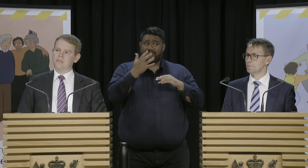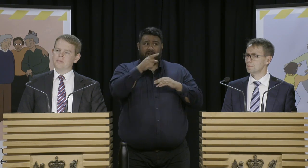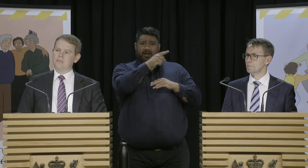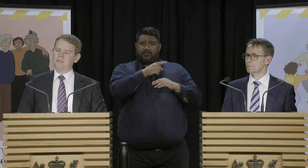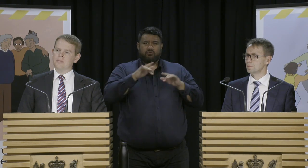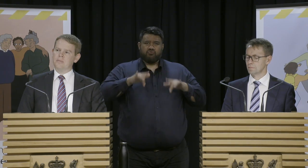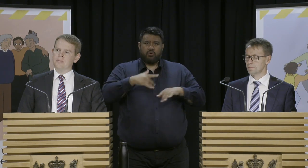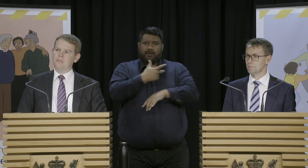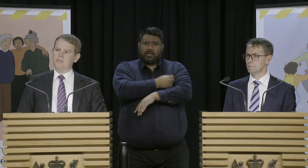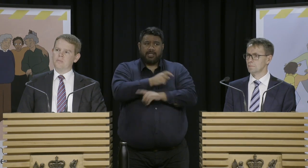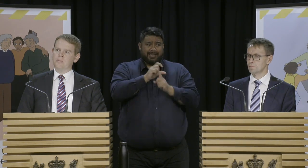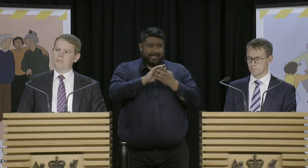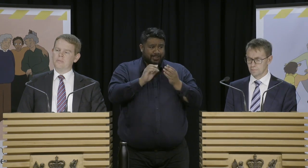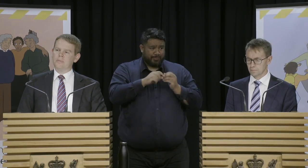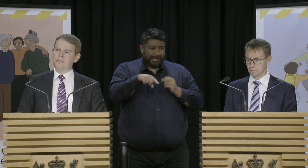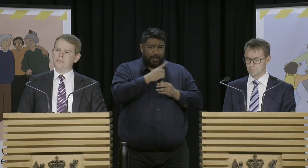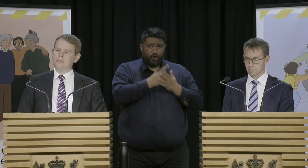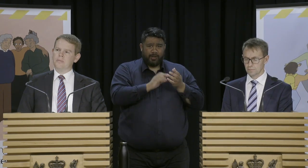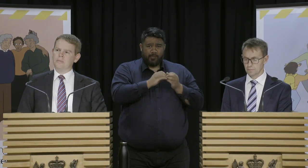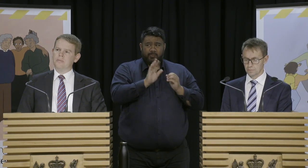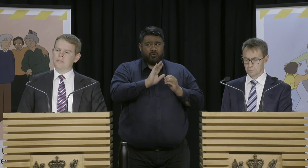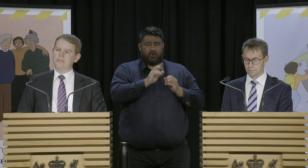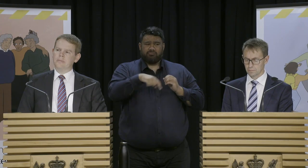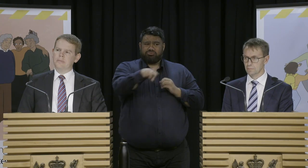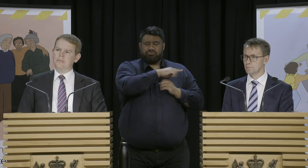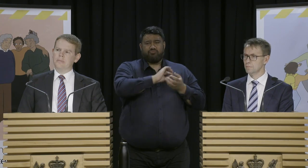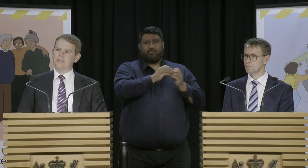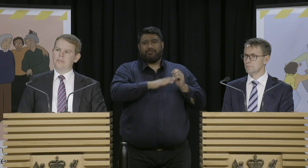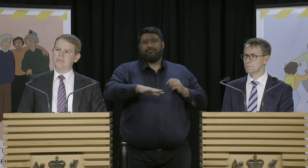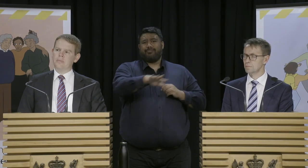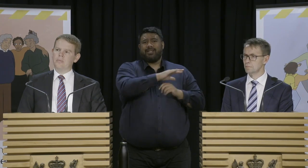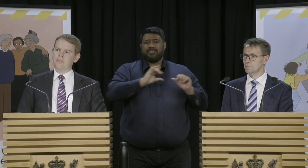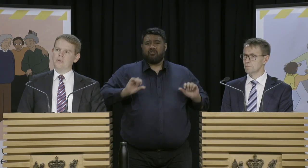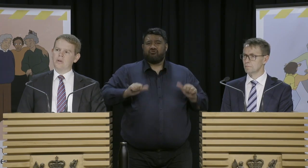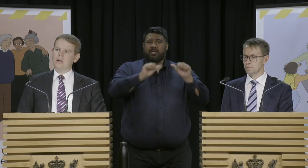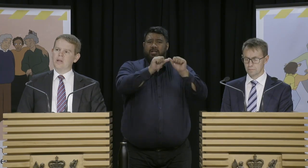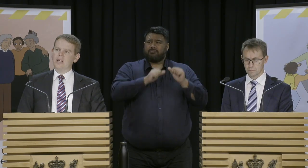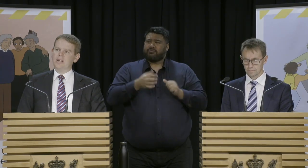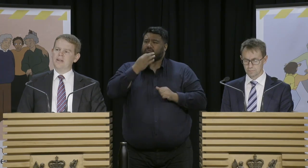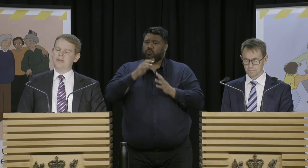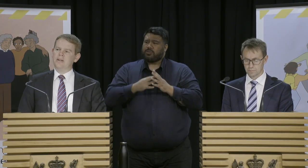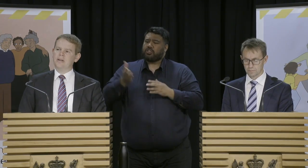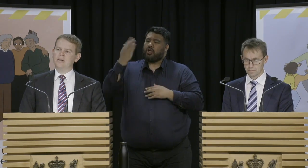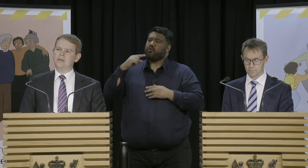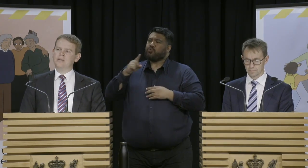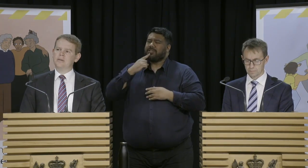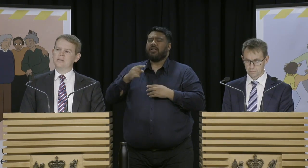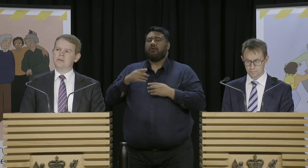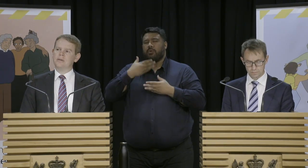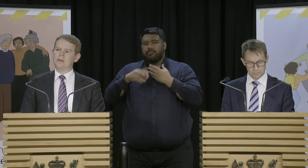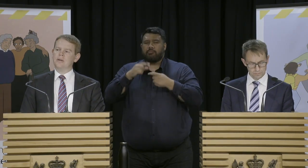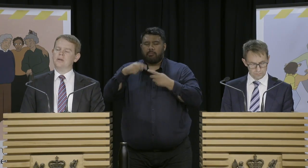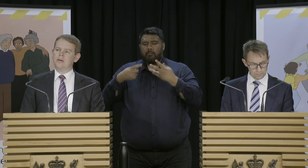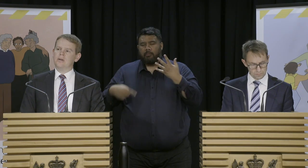it's not just that DHB, there's quite a few. You talked some weeks ago about the fact that there were multiple reasons, resources, etc., and that it was for